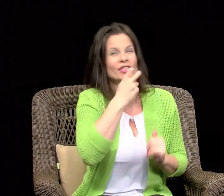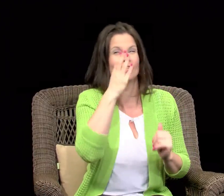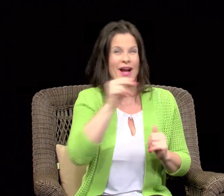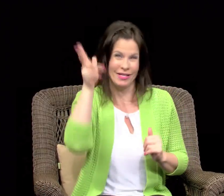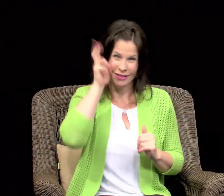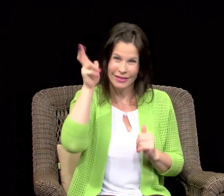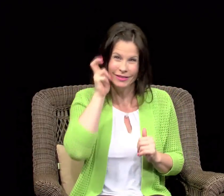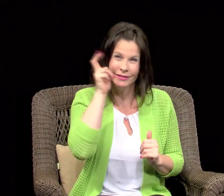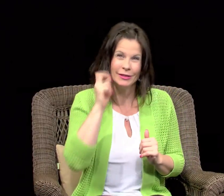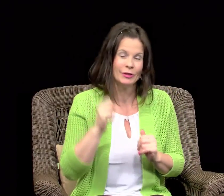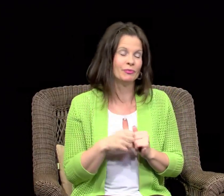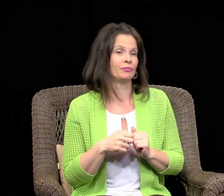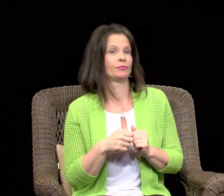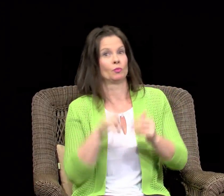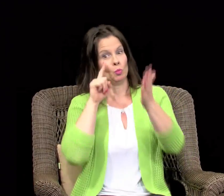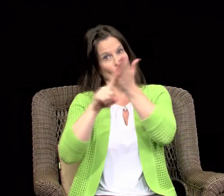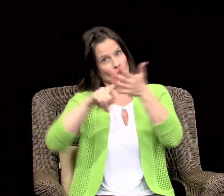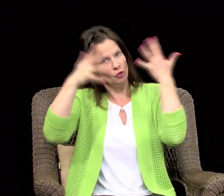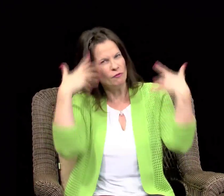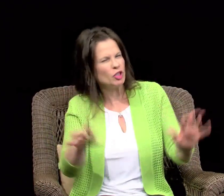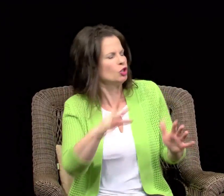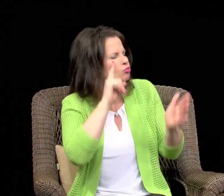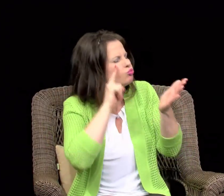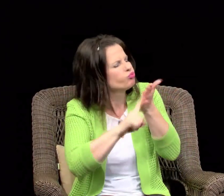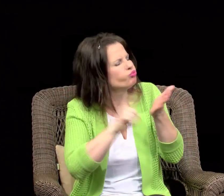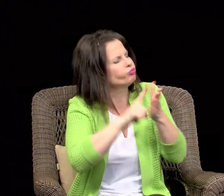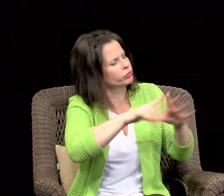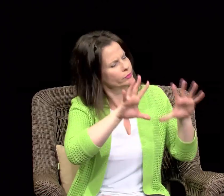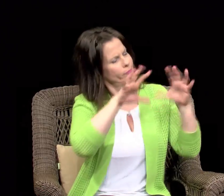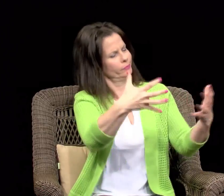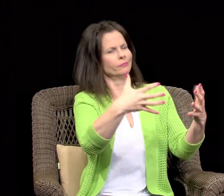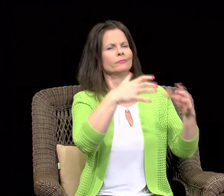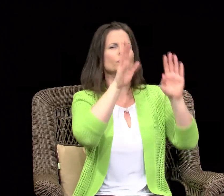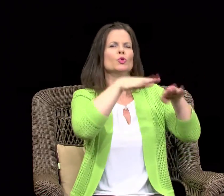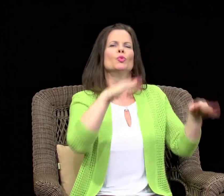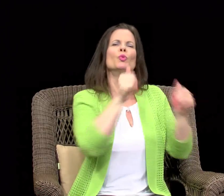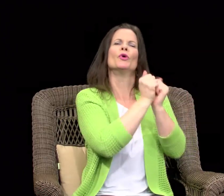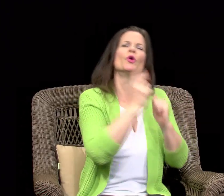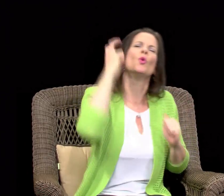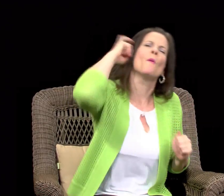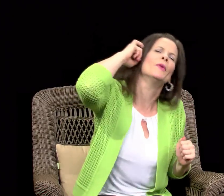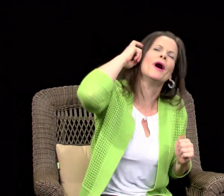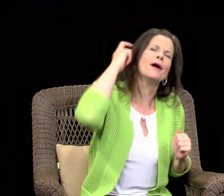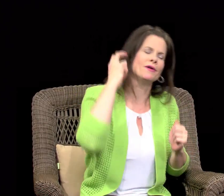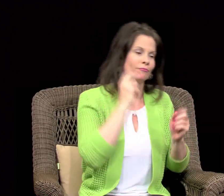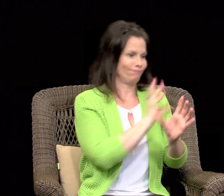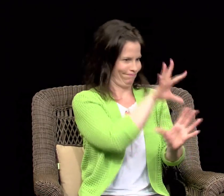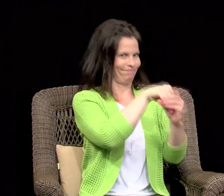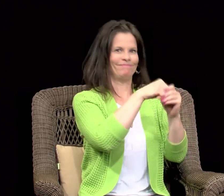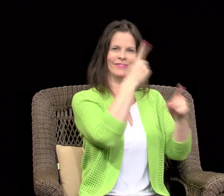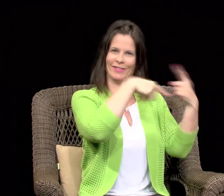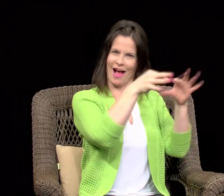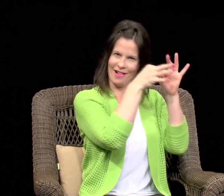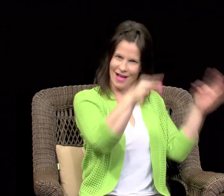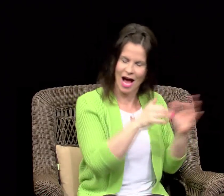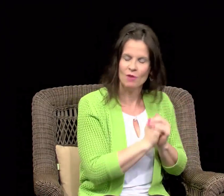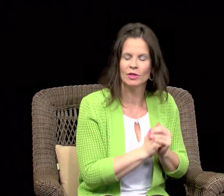our skills in speech reading and listening, they did that. They just focused on that. And they did some research